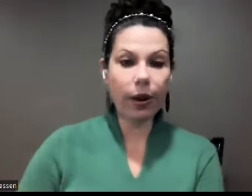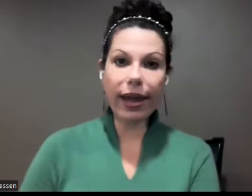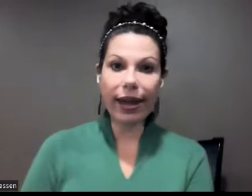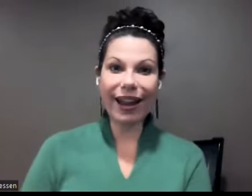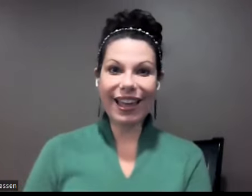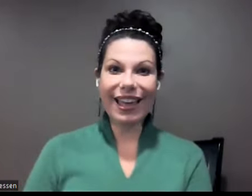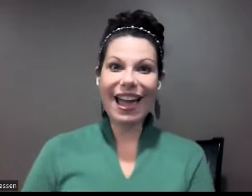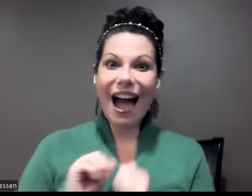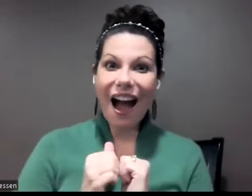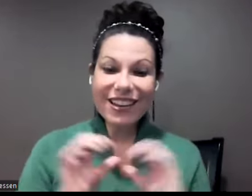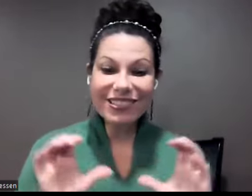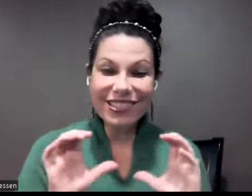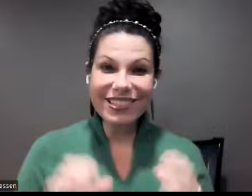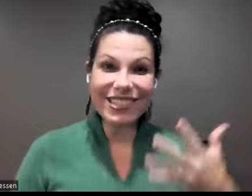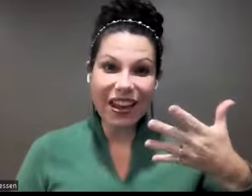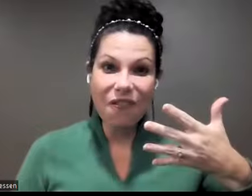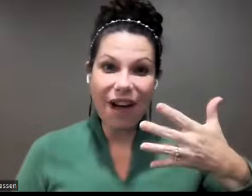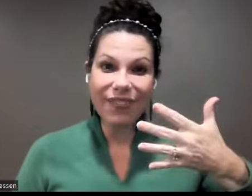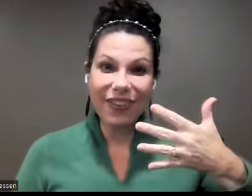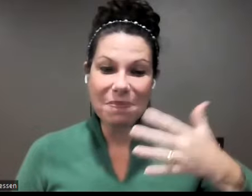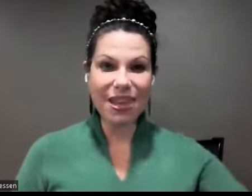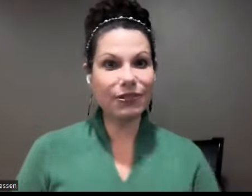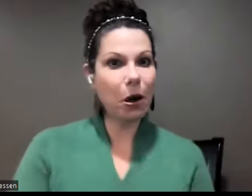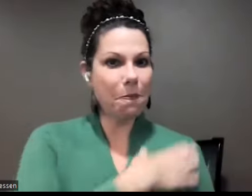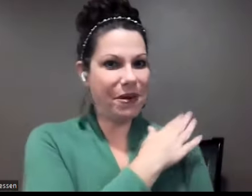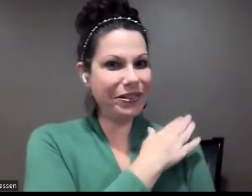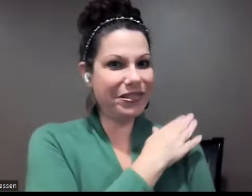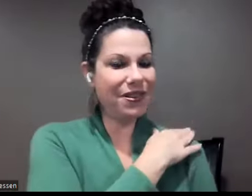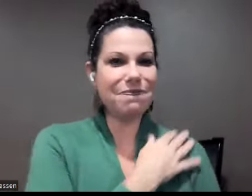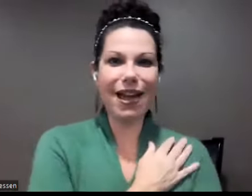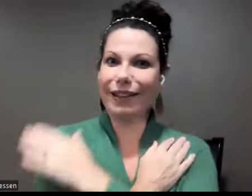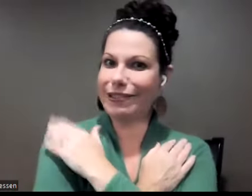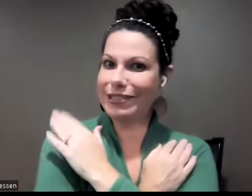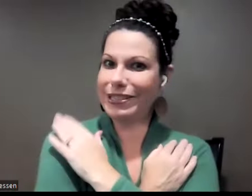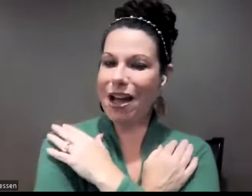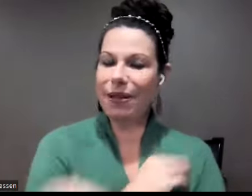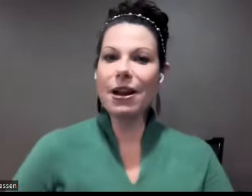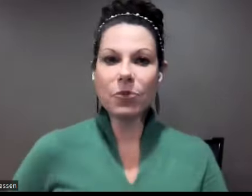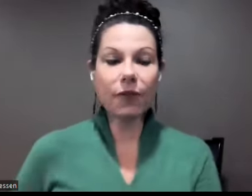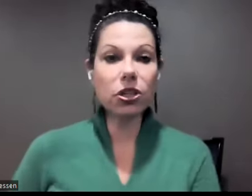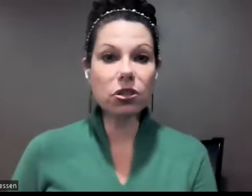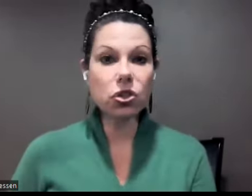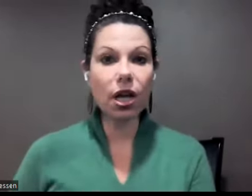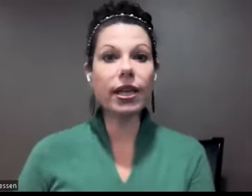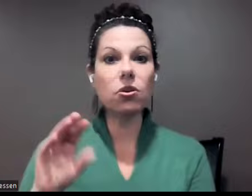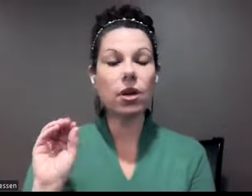Okay. How did you do? Did you get all 5 of them? If so, pat yourself on the back. Good job. If you're still struggling,